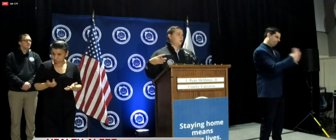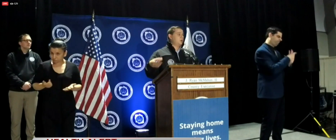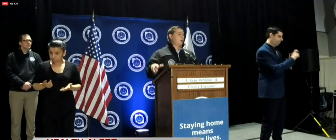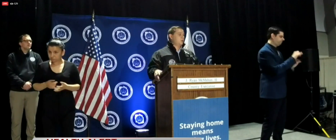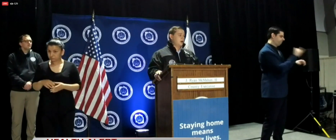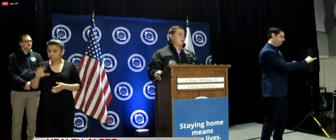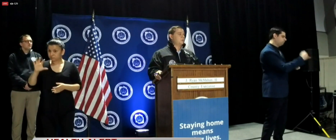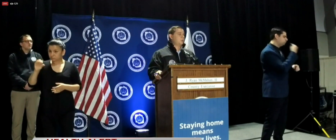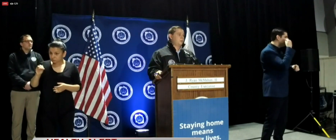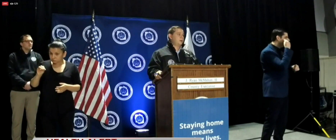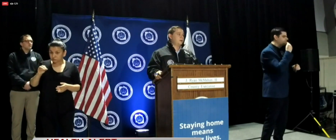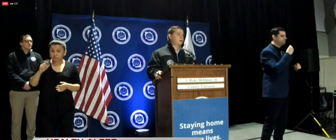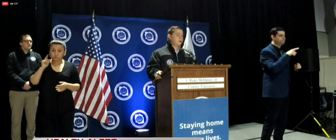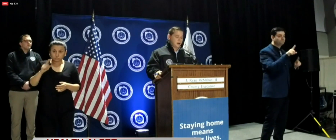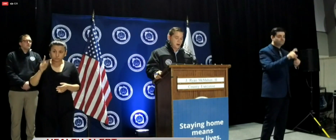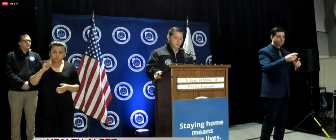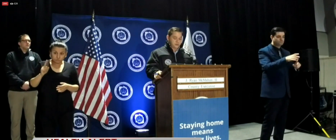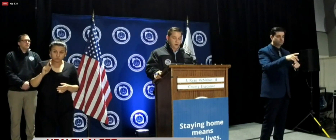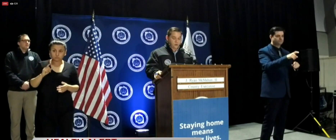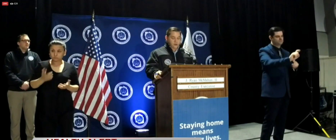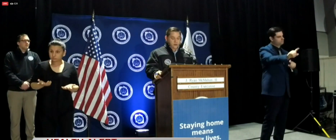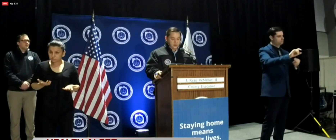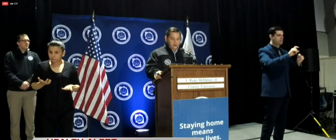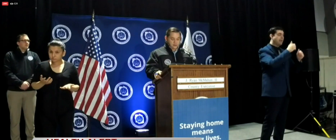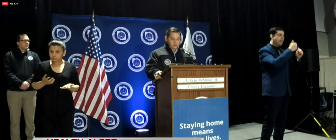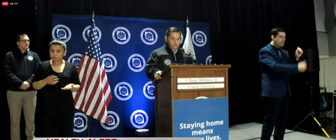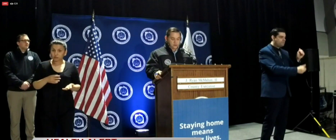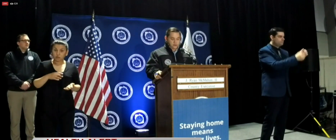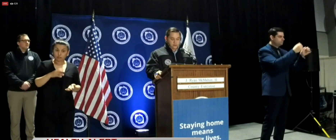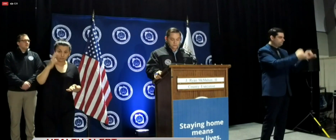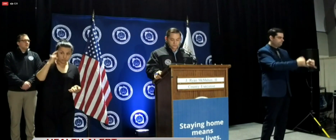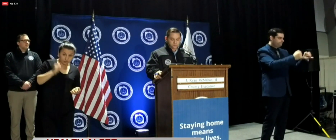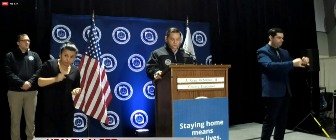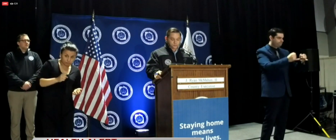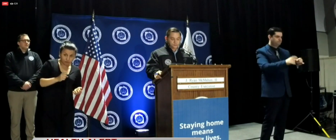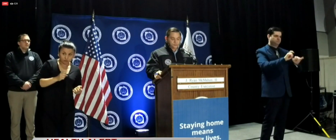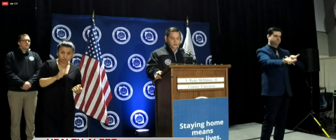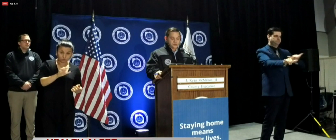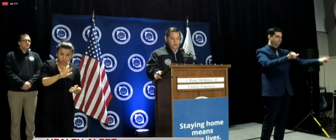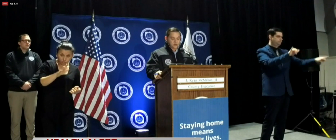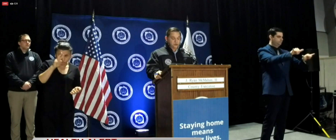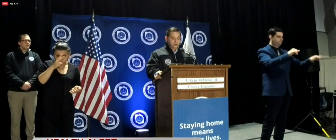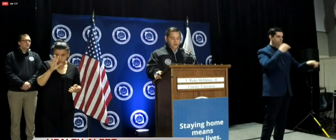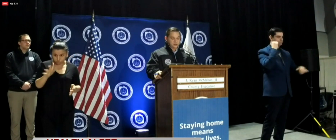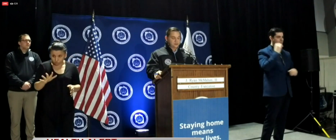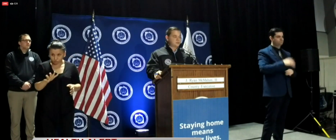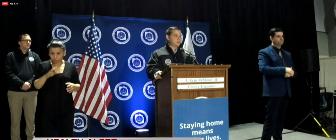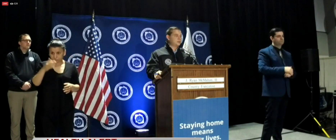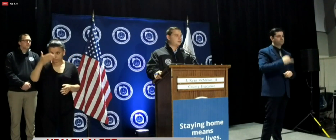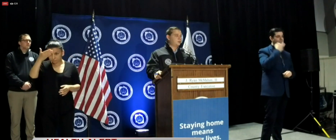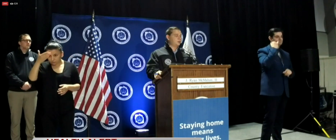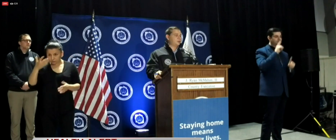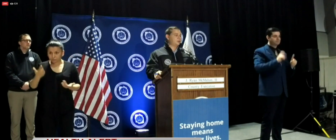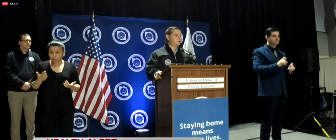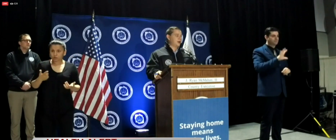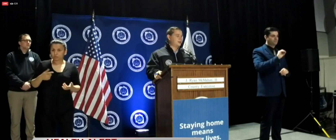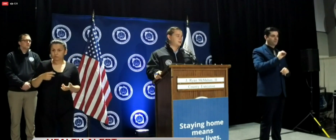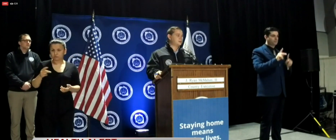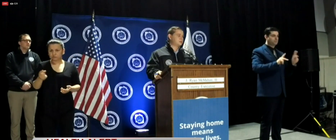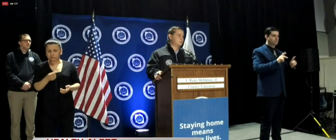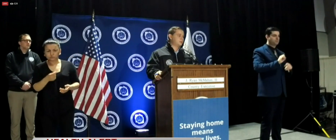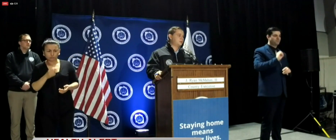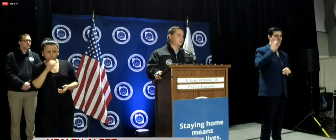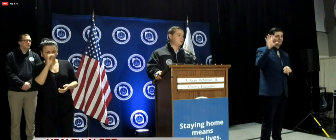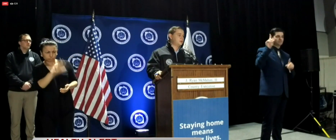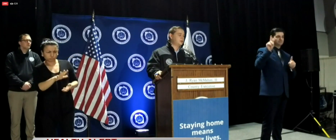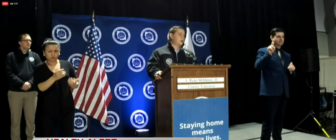manageable with our health department. So certainly these are good things. These are really good trends. These